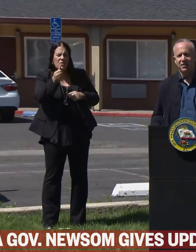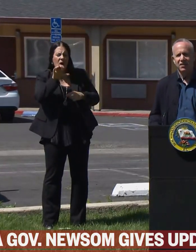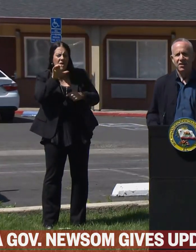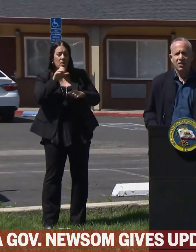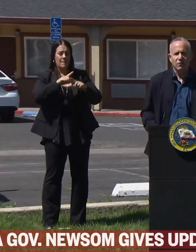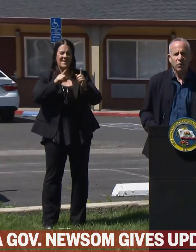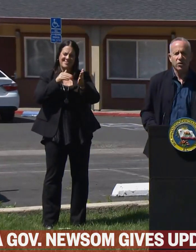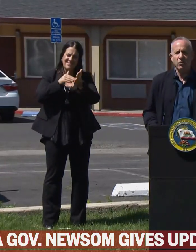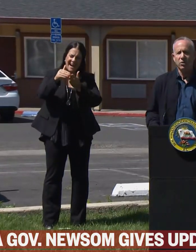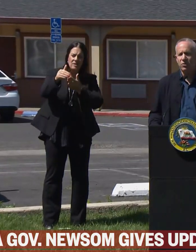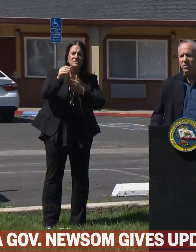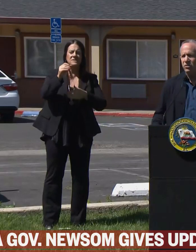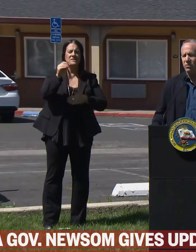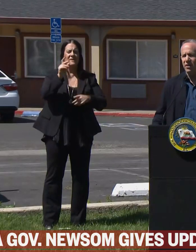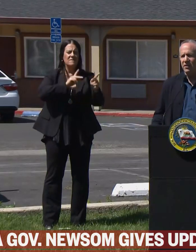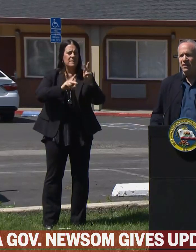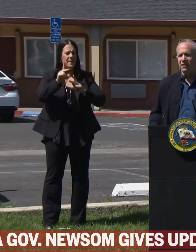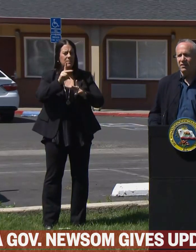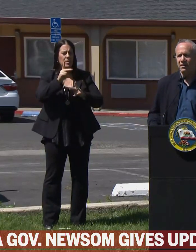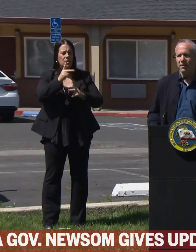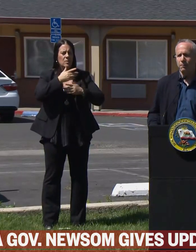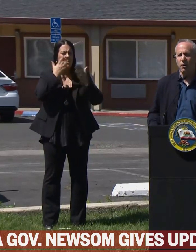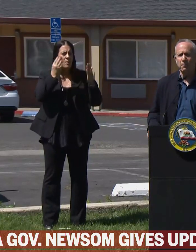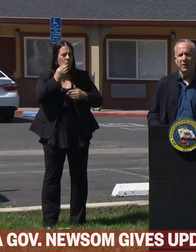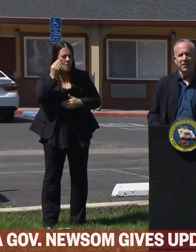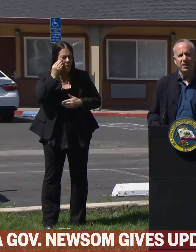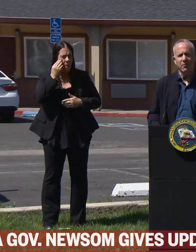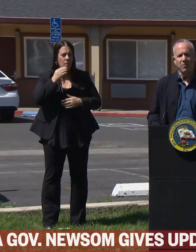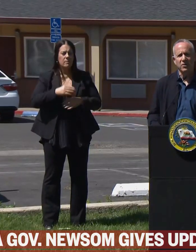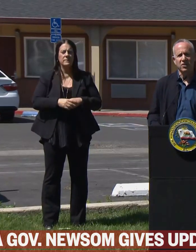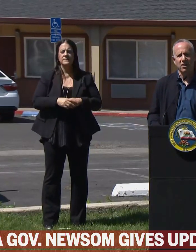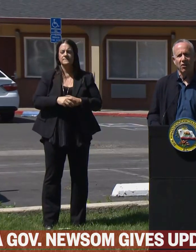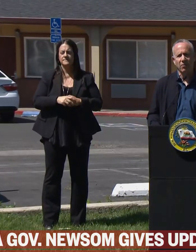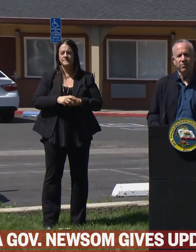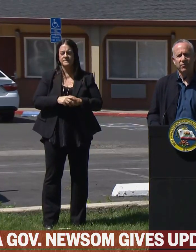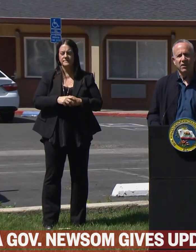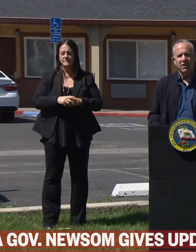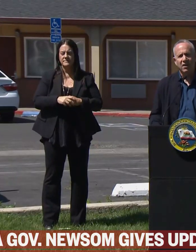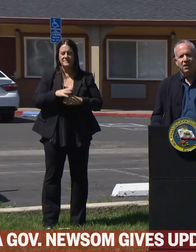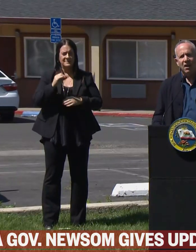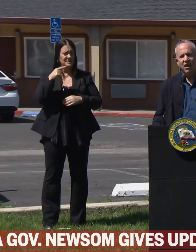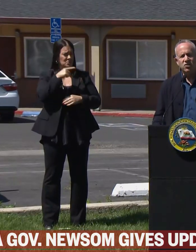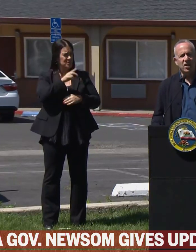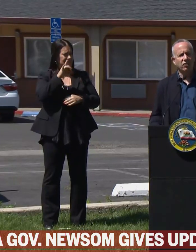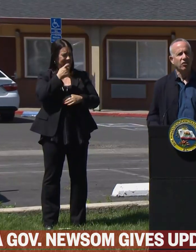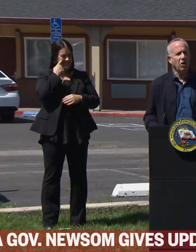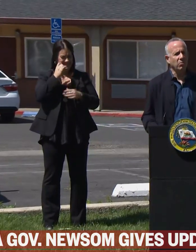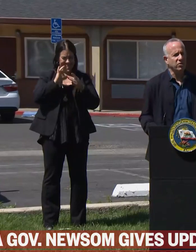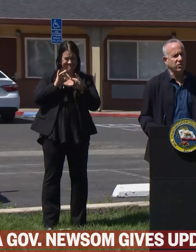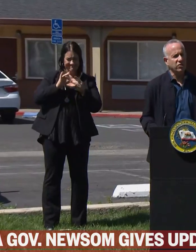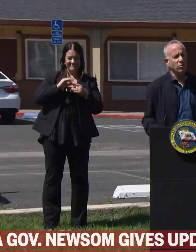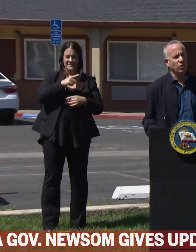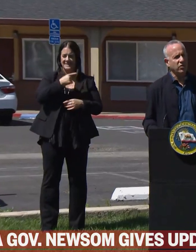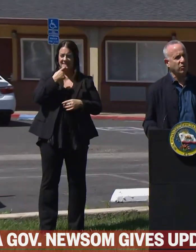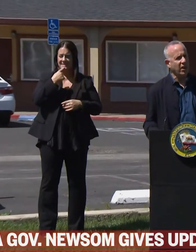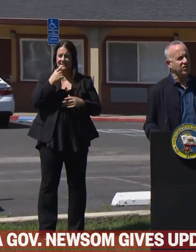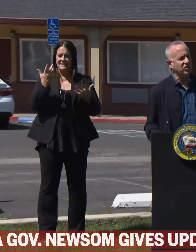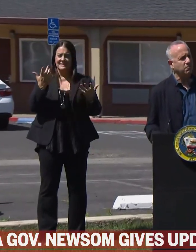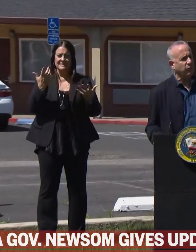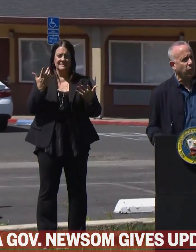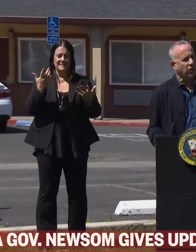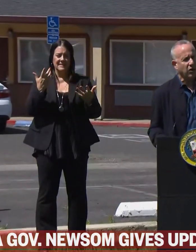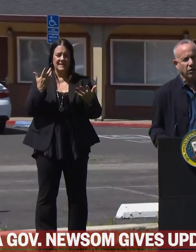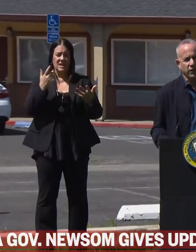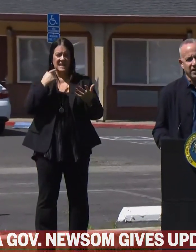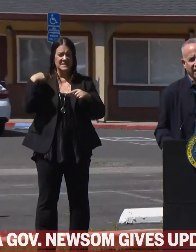thousands. For you alluded to it appropriately a moment ago. Unsheltered homelessness was a